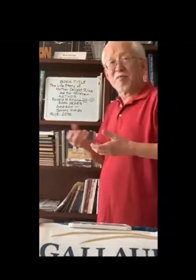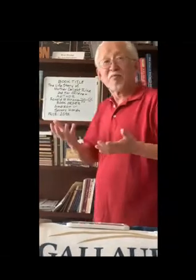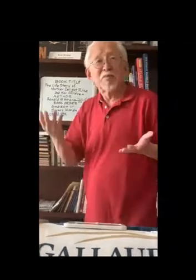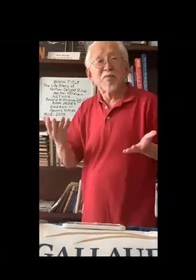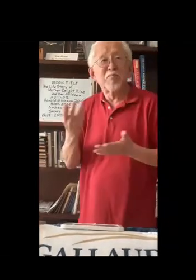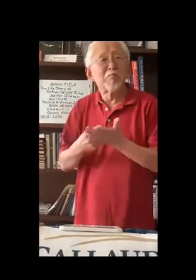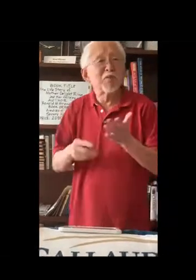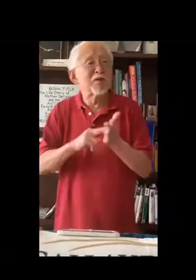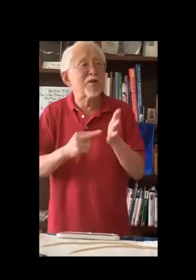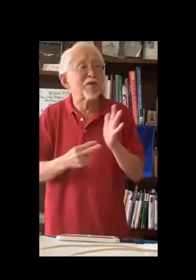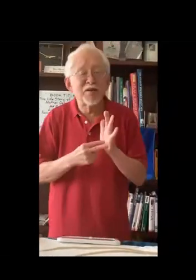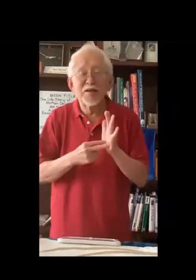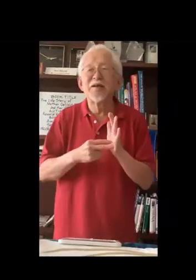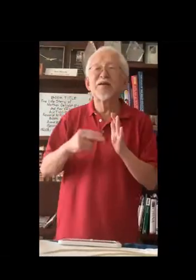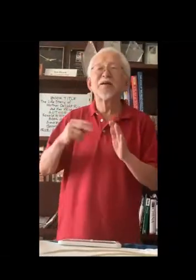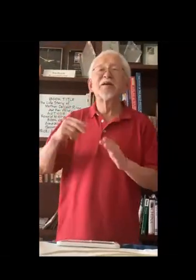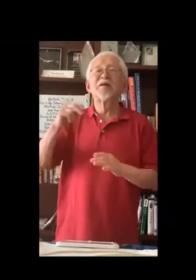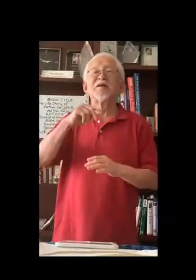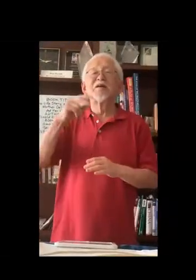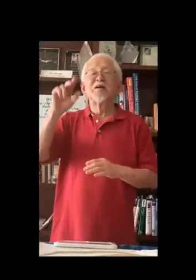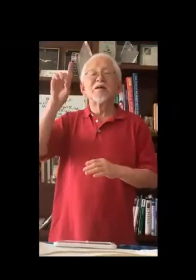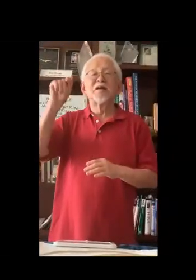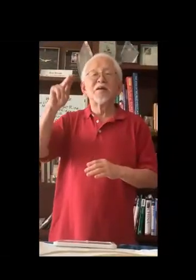and then taught me. What does that mean?